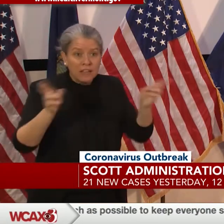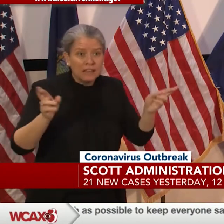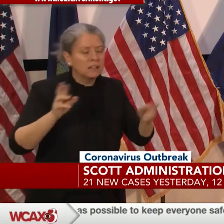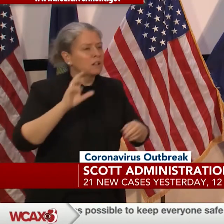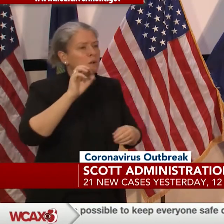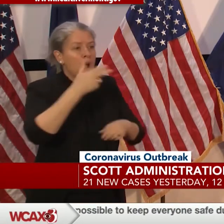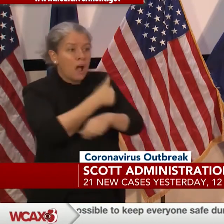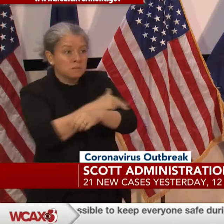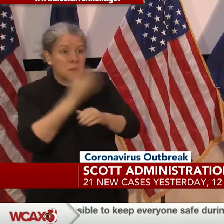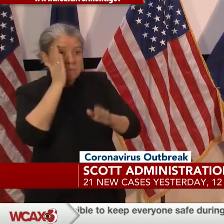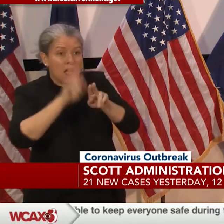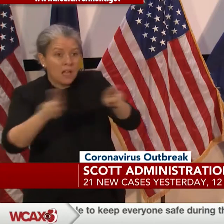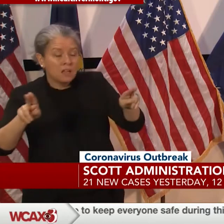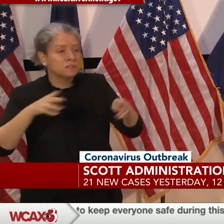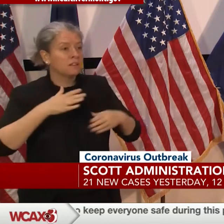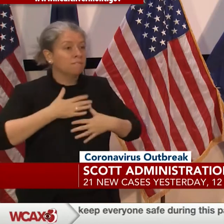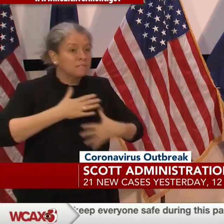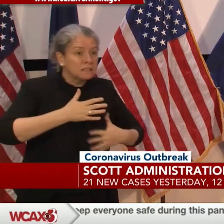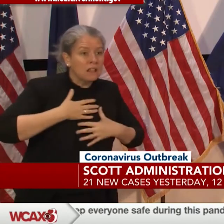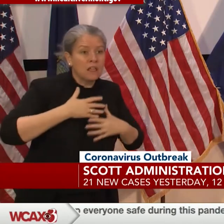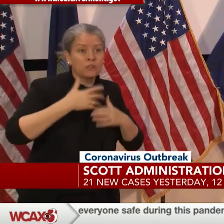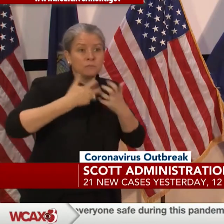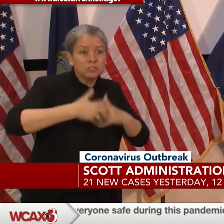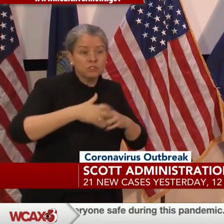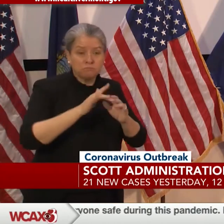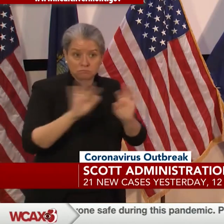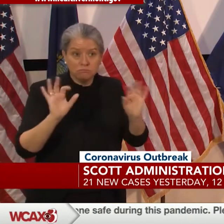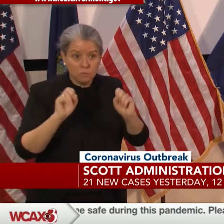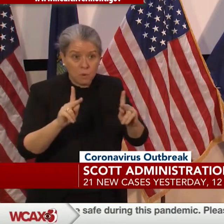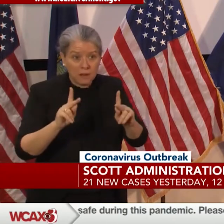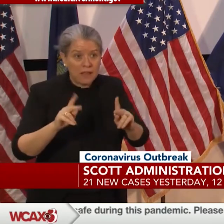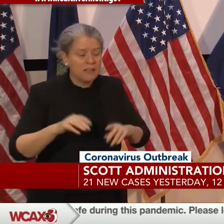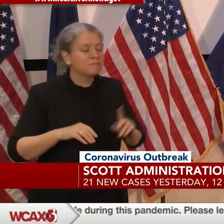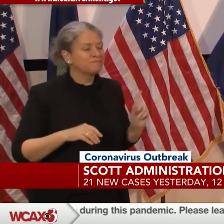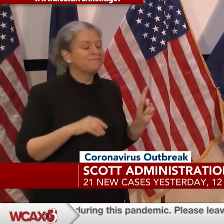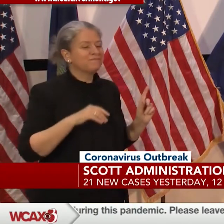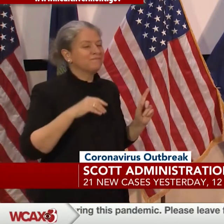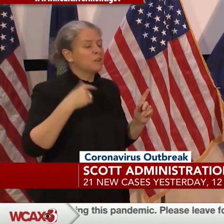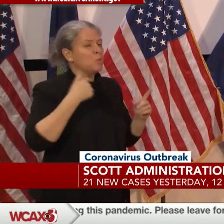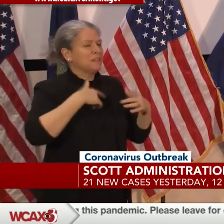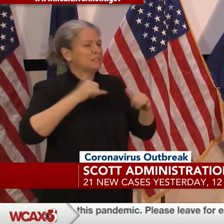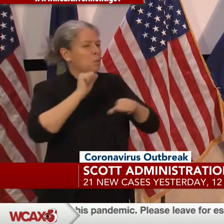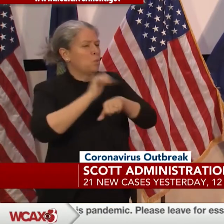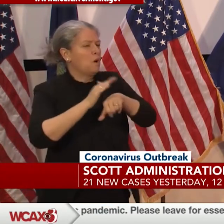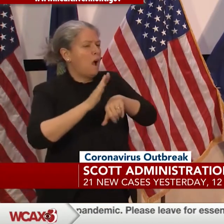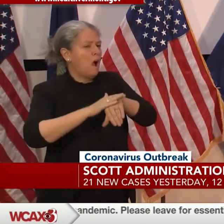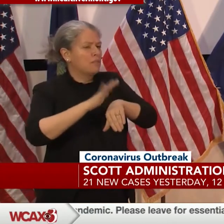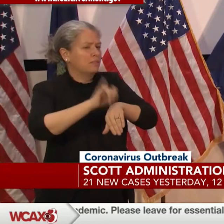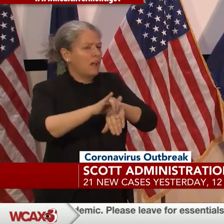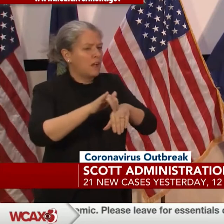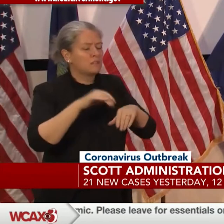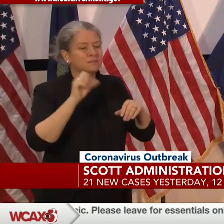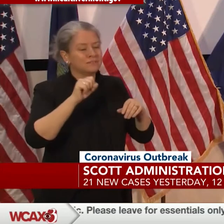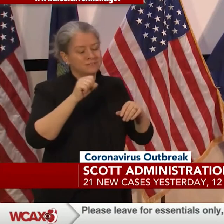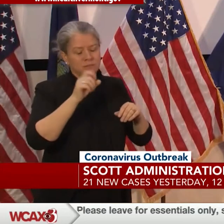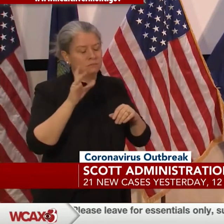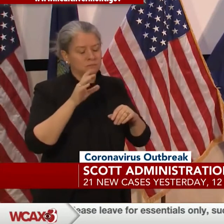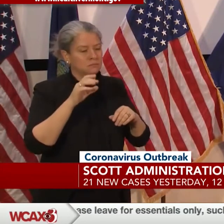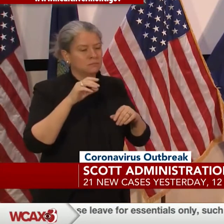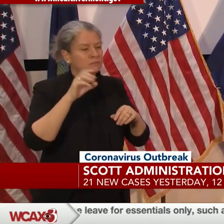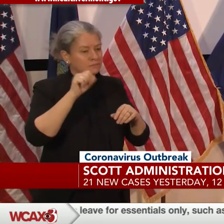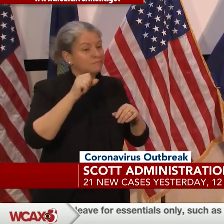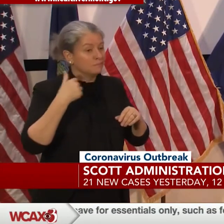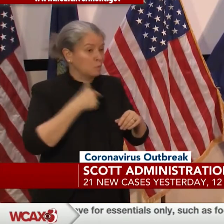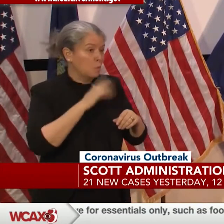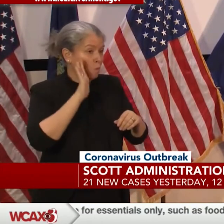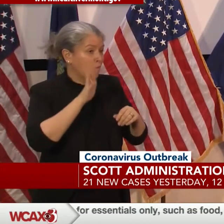we speak. We're hoping to make it more public as the week progresses, because I think it does highlight some of the